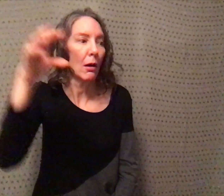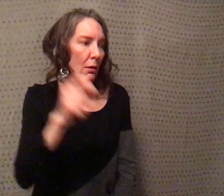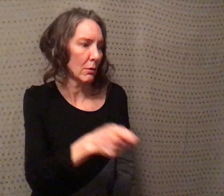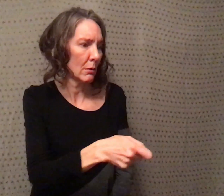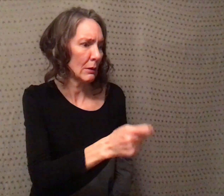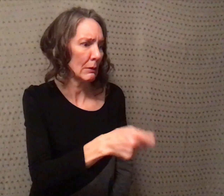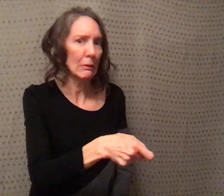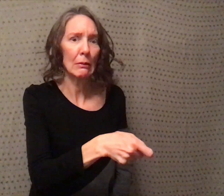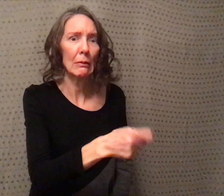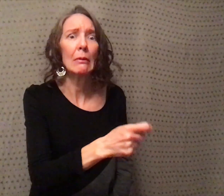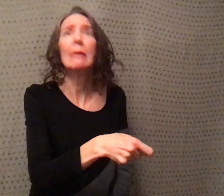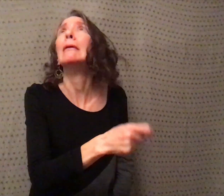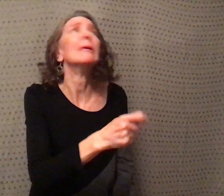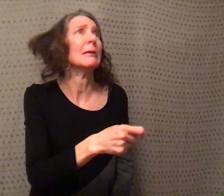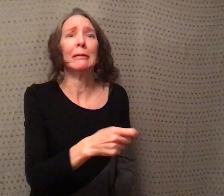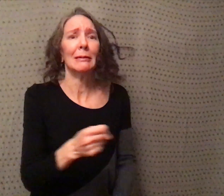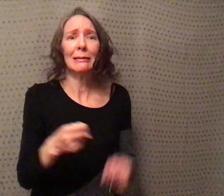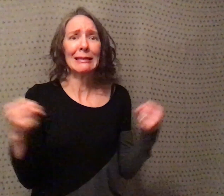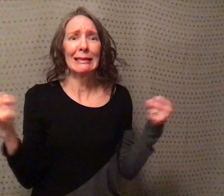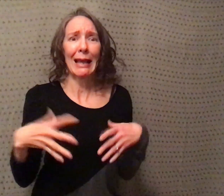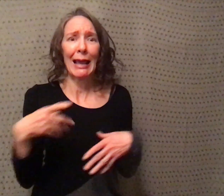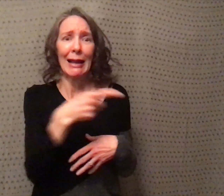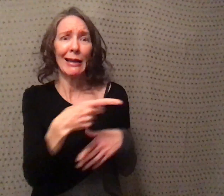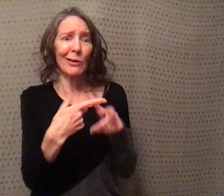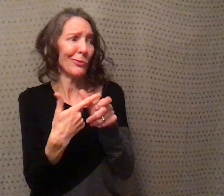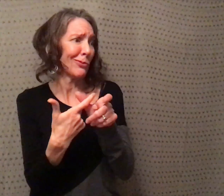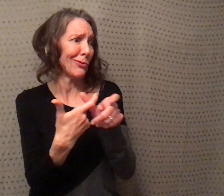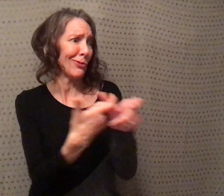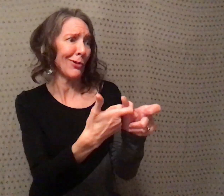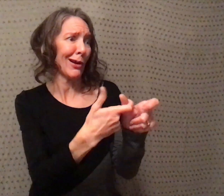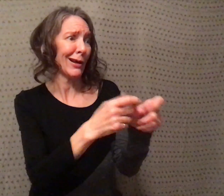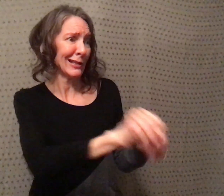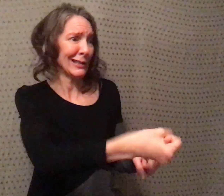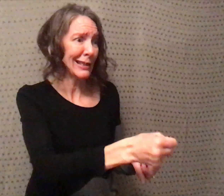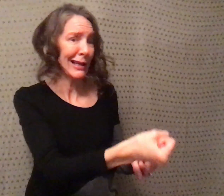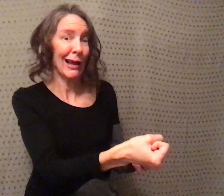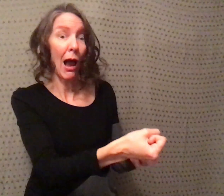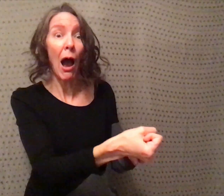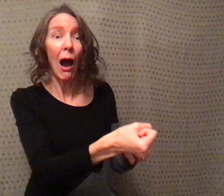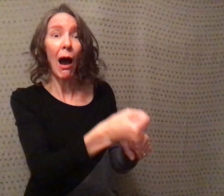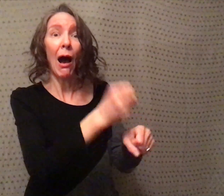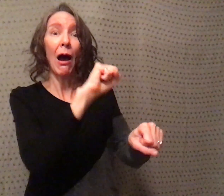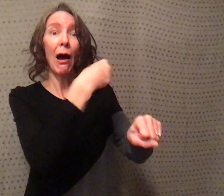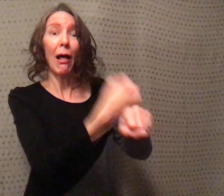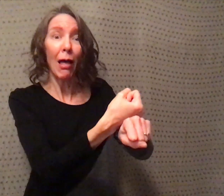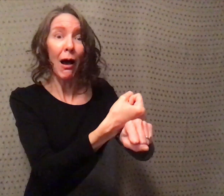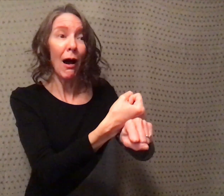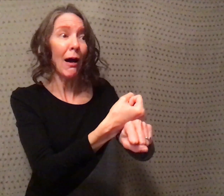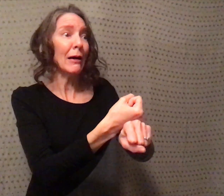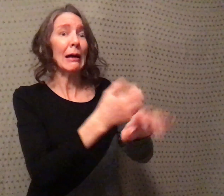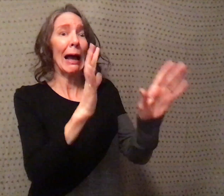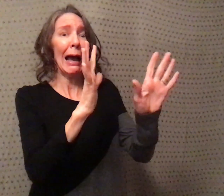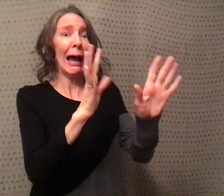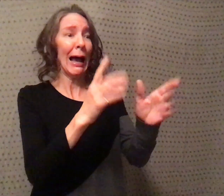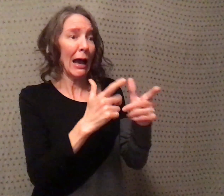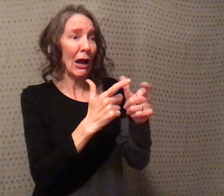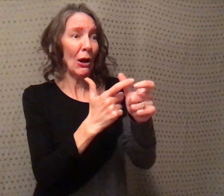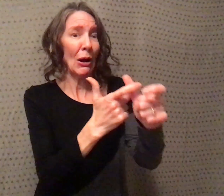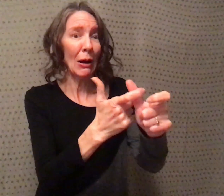light bulb. Nothing happened. He was scared, so he ran toward his bedroom and tried to open the door, but it too was